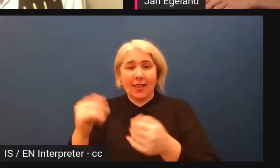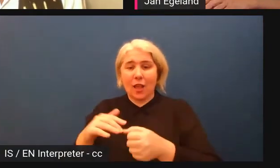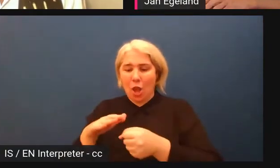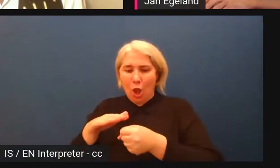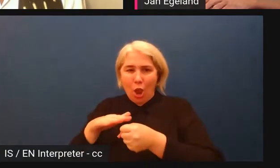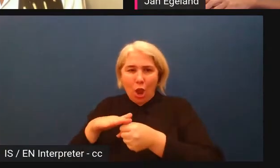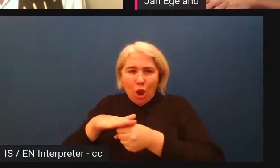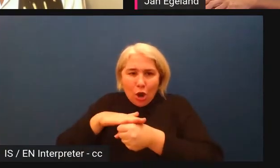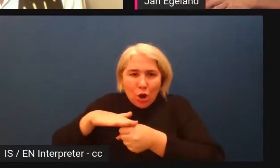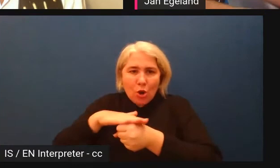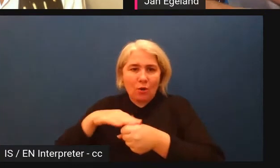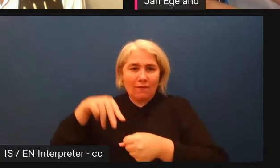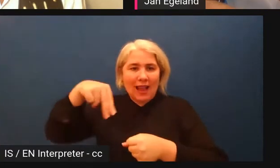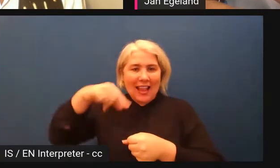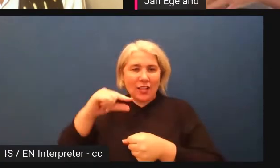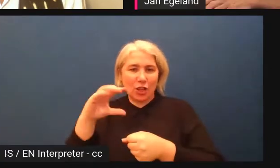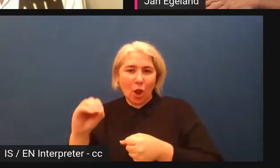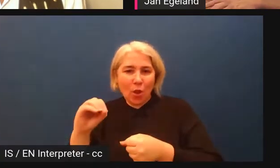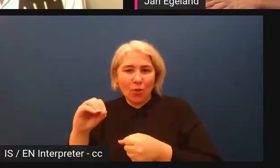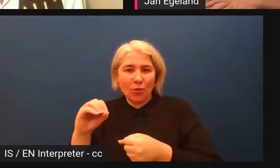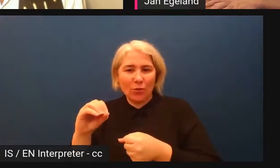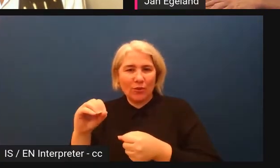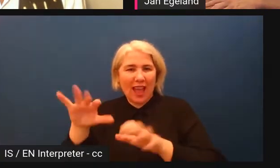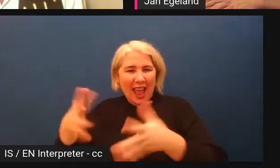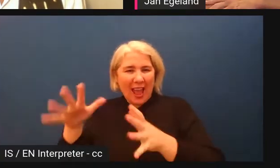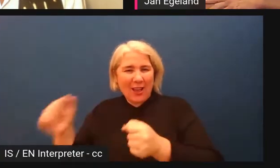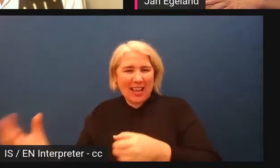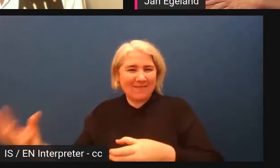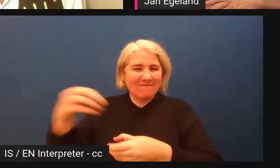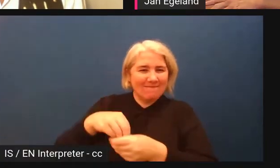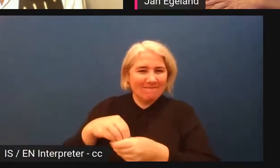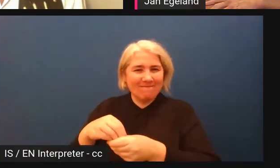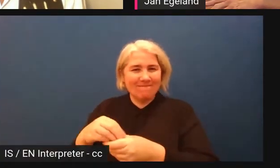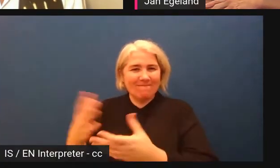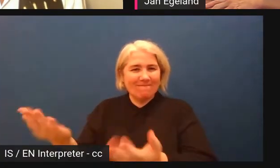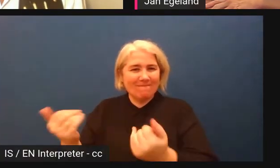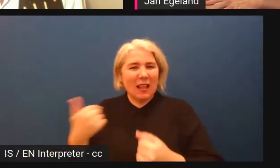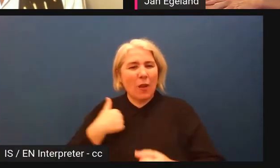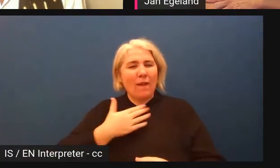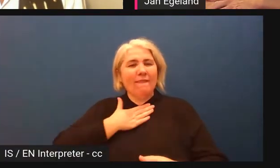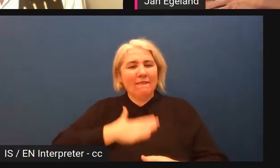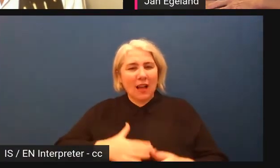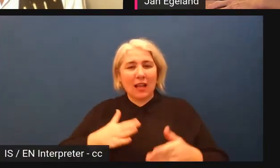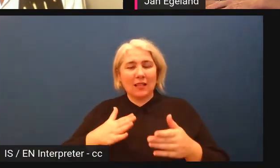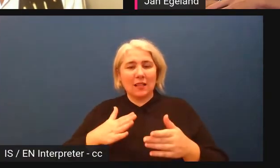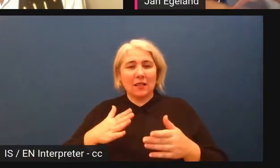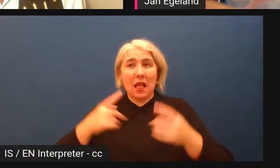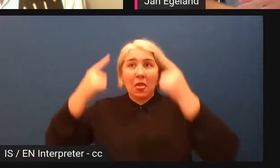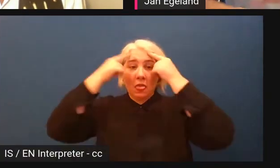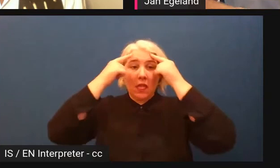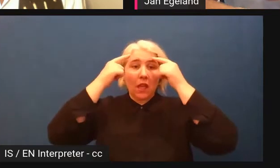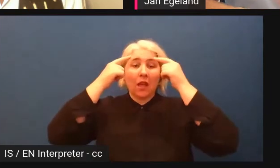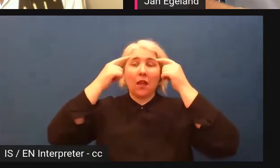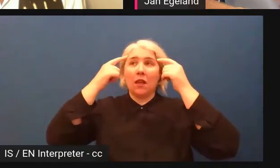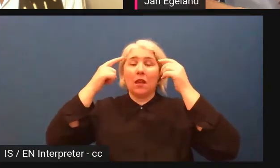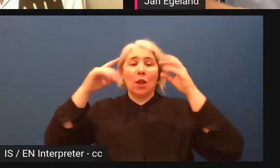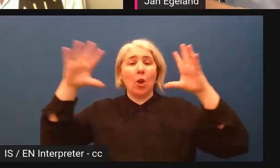community NGOs. Let's put the people at the center, and that means